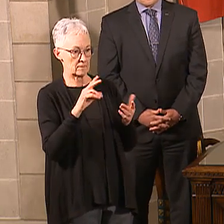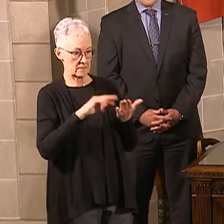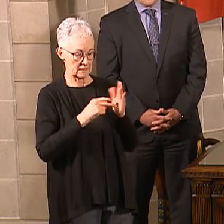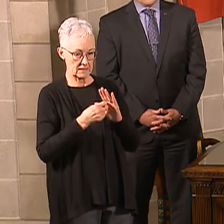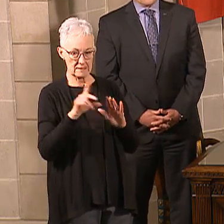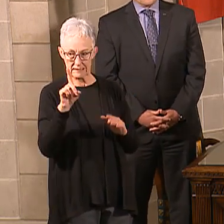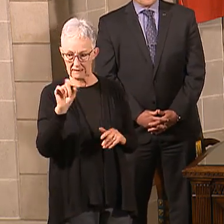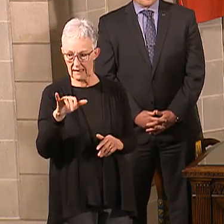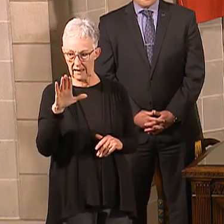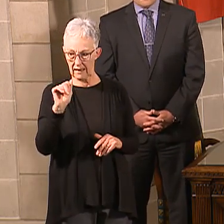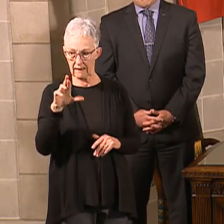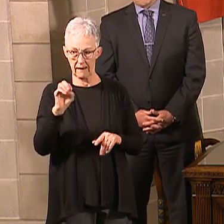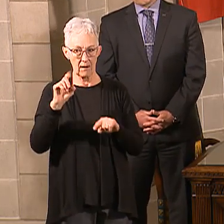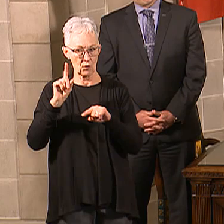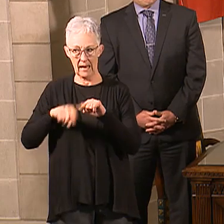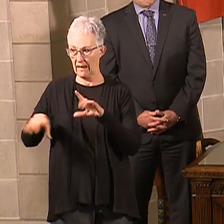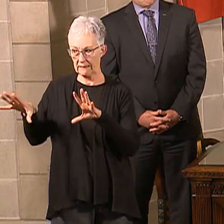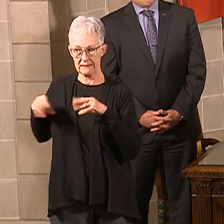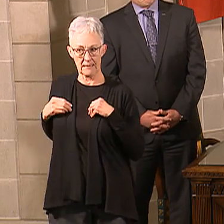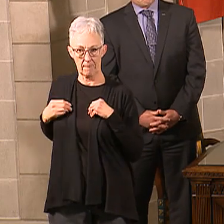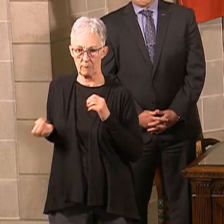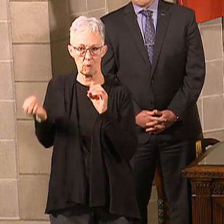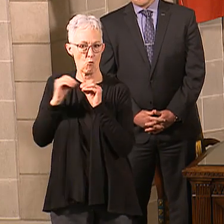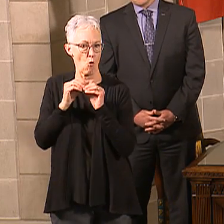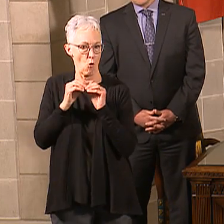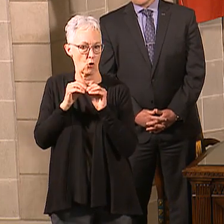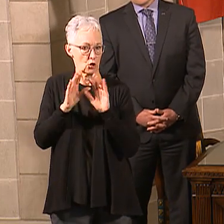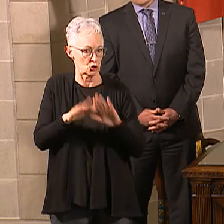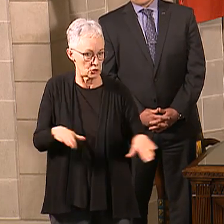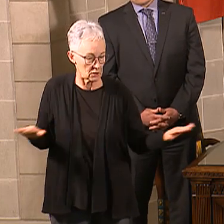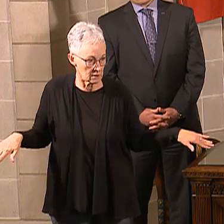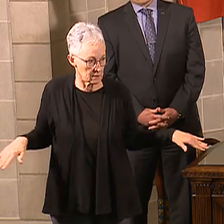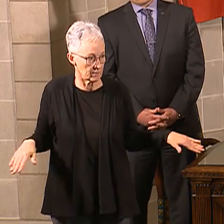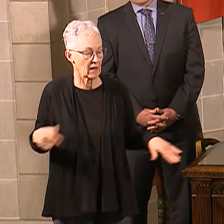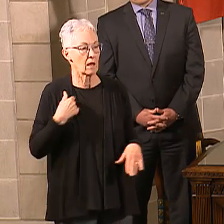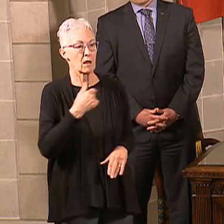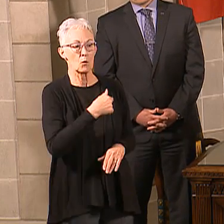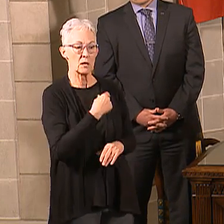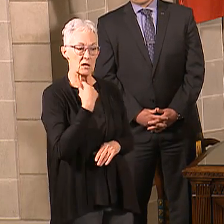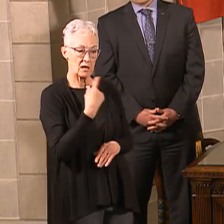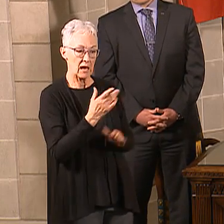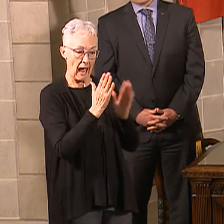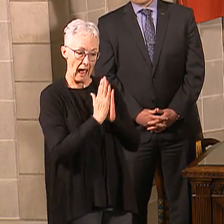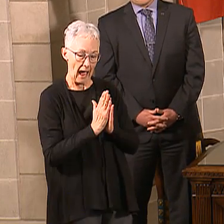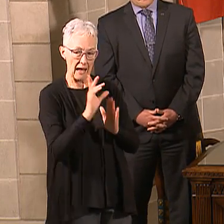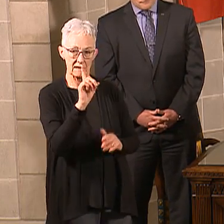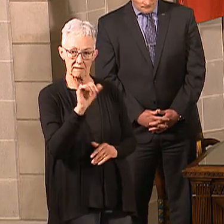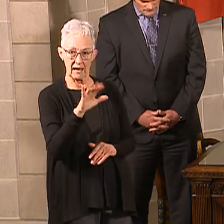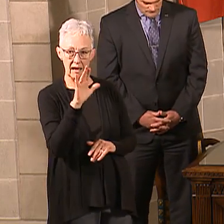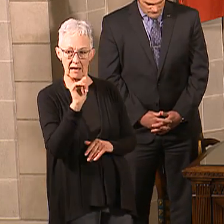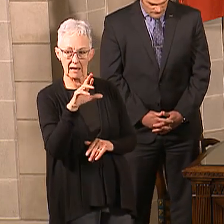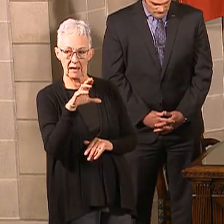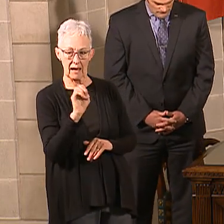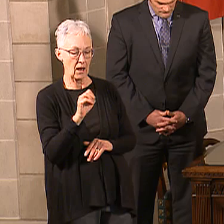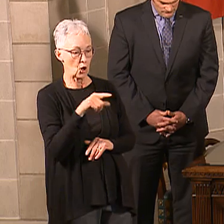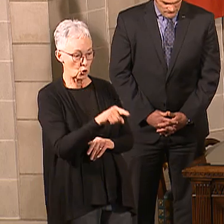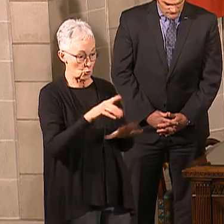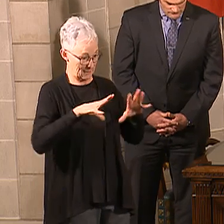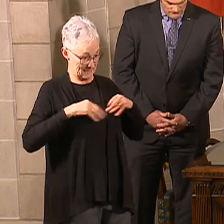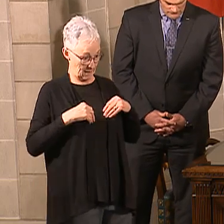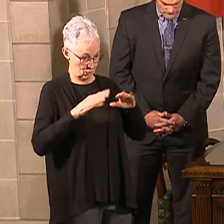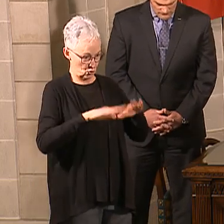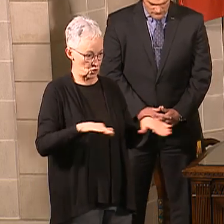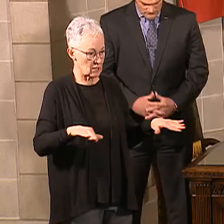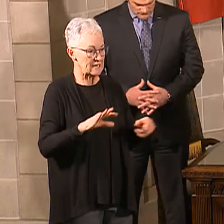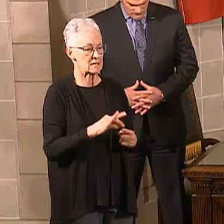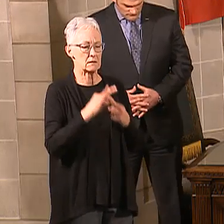state of Nebraska. We've asked daycares to prioritize healthcare workers and first responders and public safety officers like our corrections officers. But